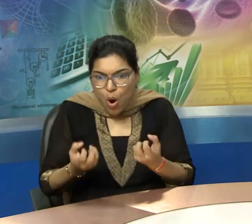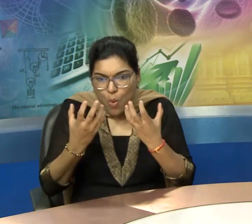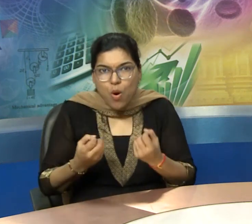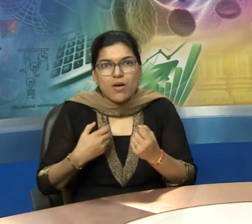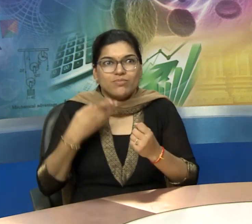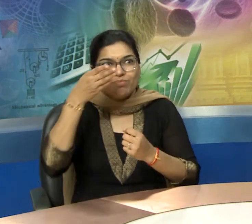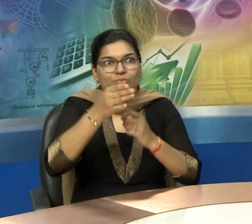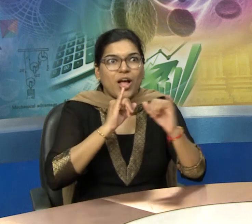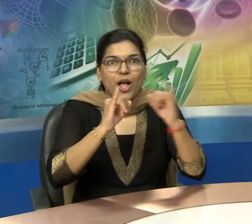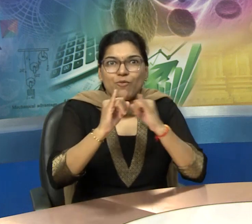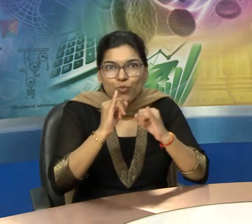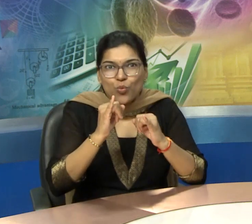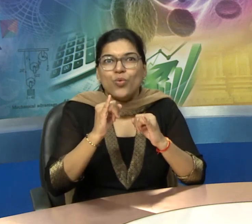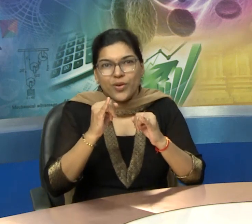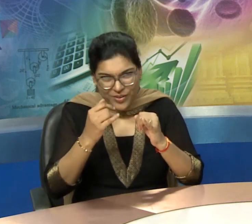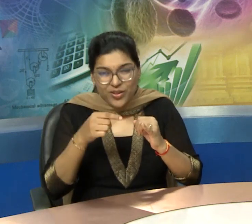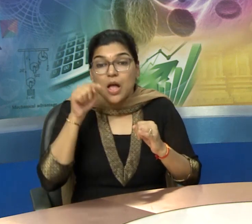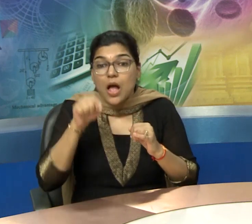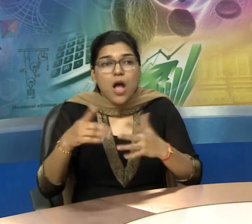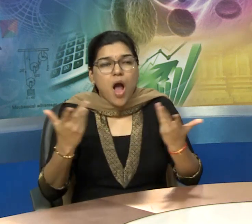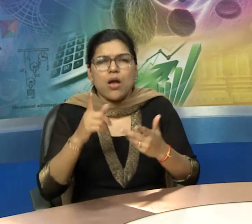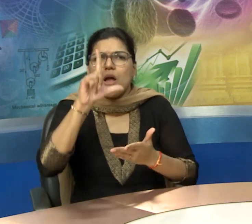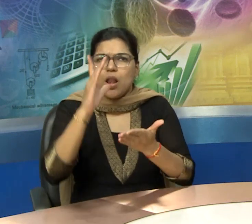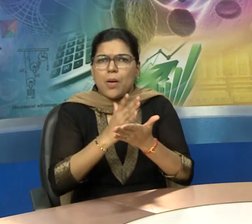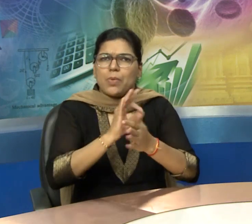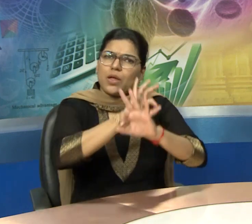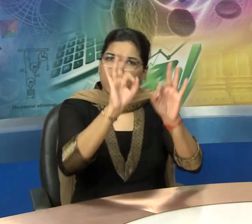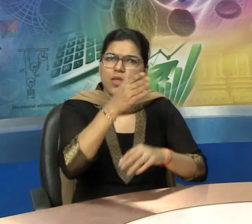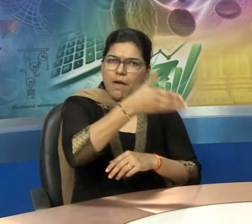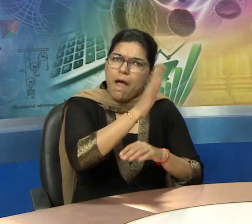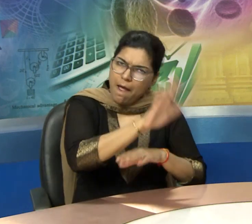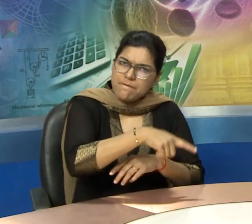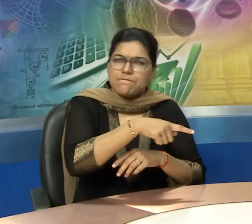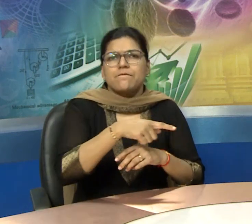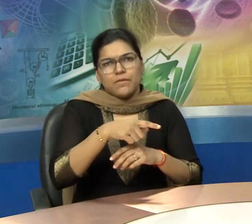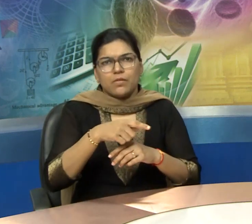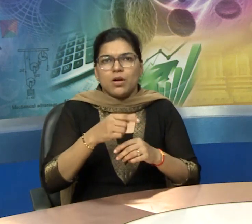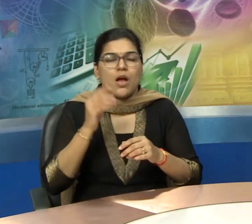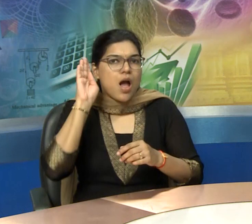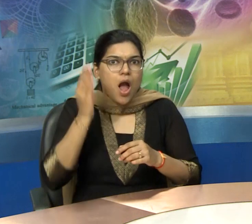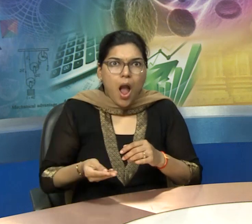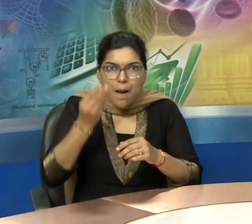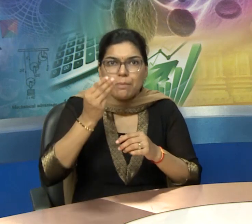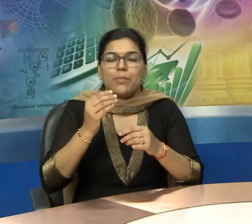The point next explains about the employment